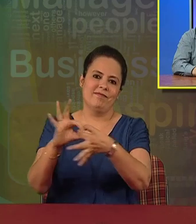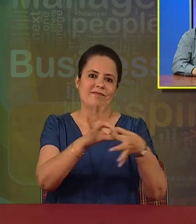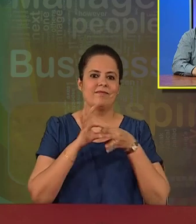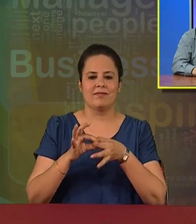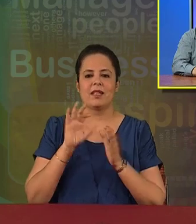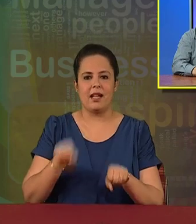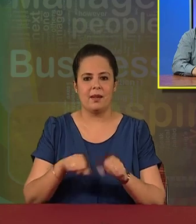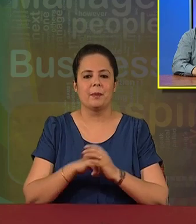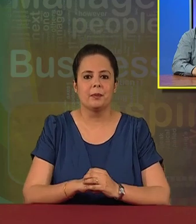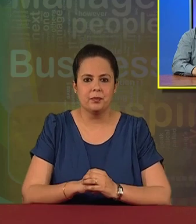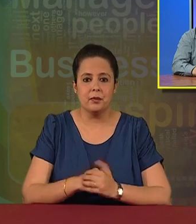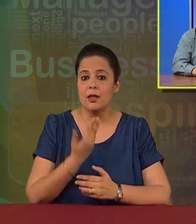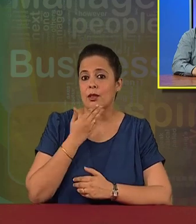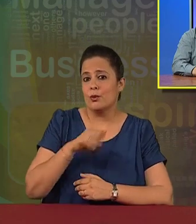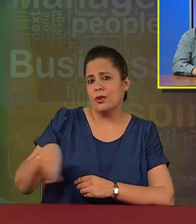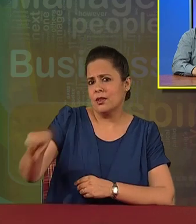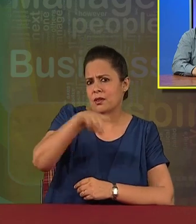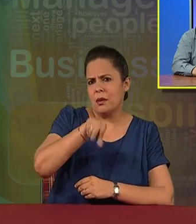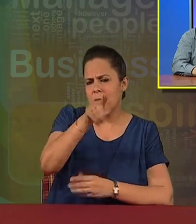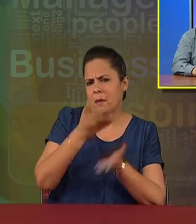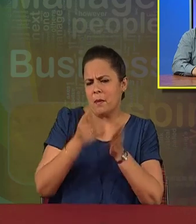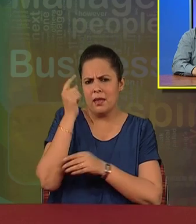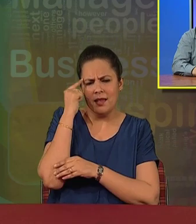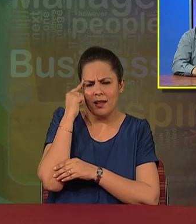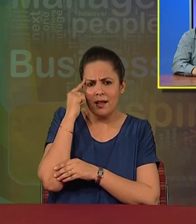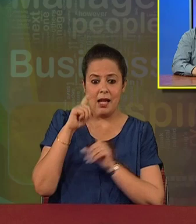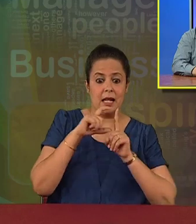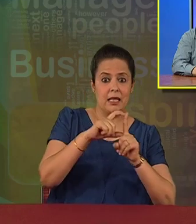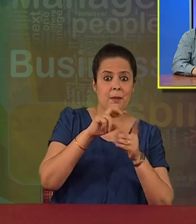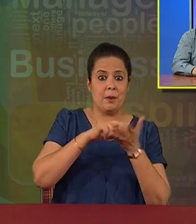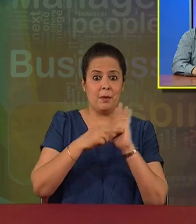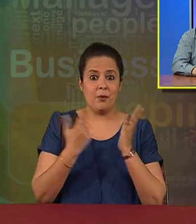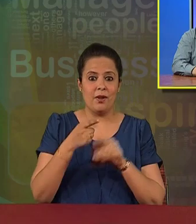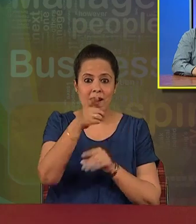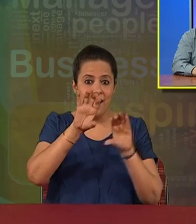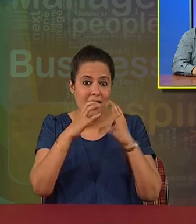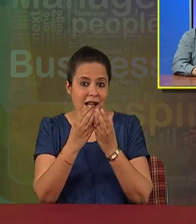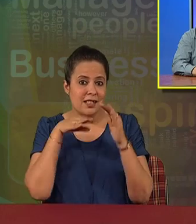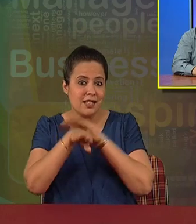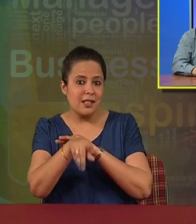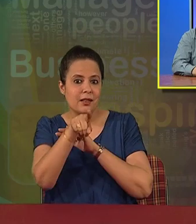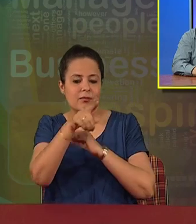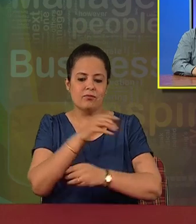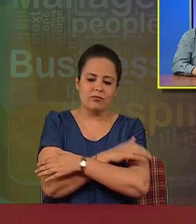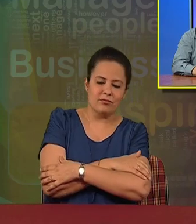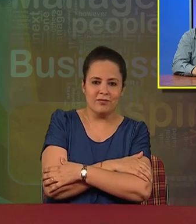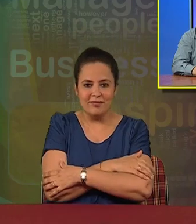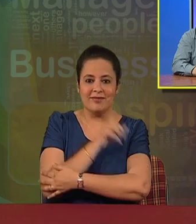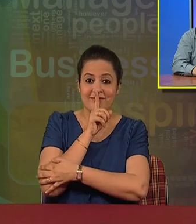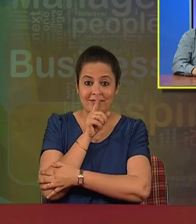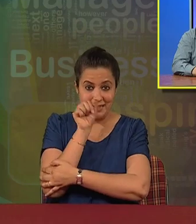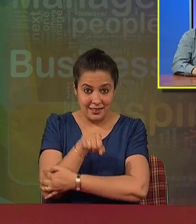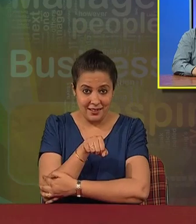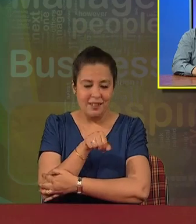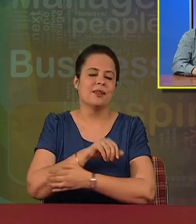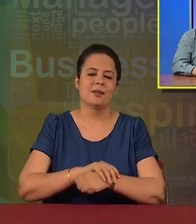organization. Students, you might be thinking that discipline is the same what you are maintaining in the class by keeping a finger on